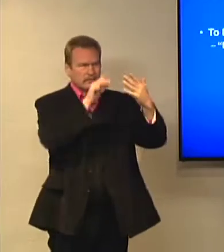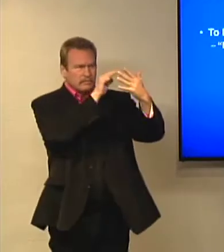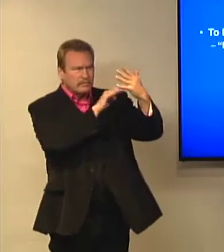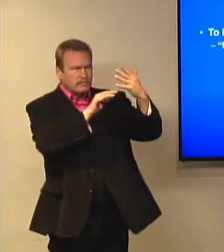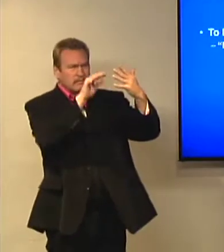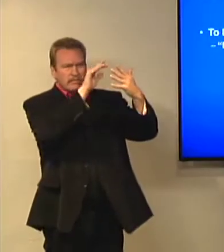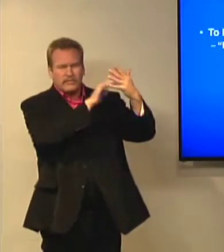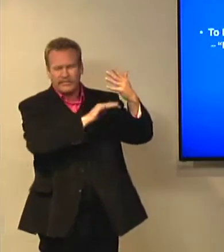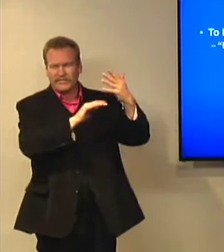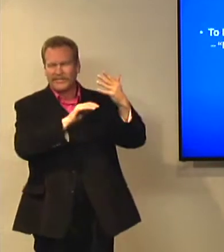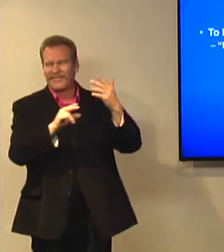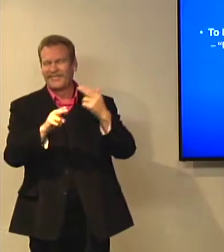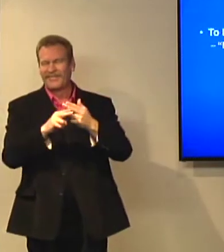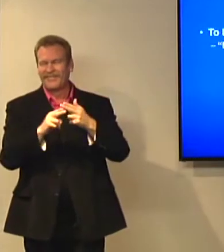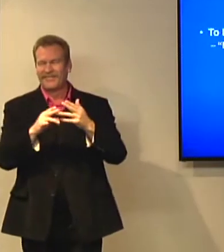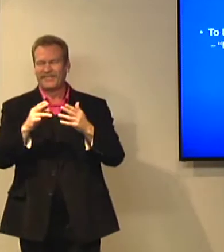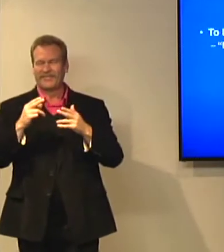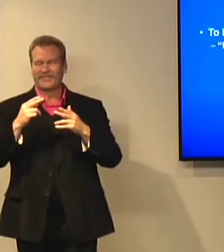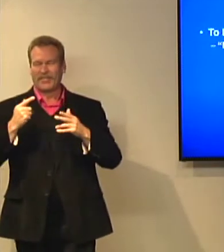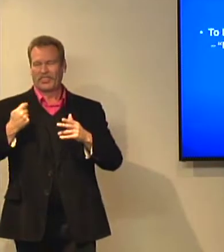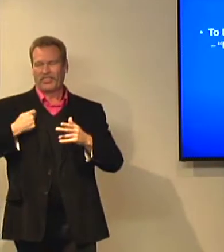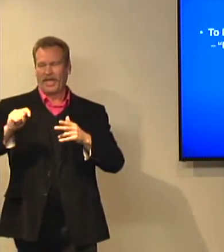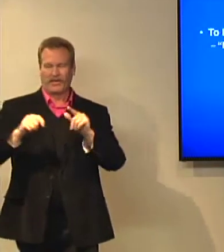Knowing Jesus, learning from him, studying about him.